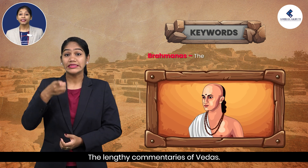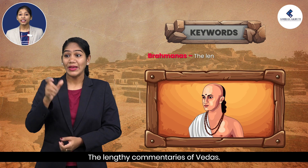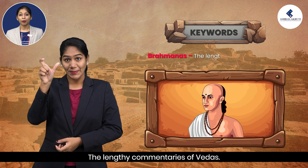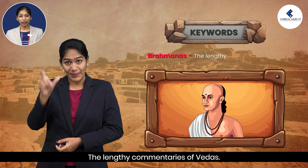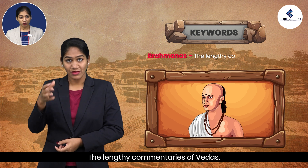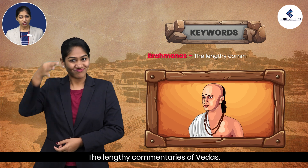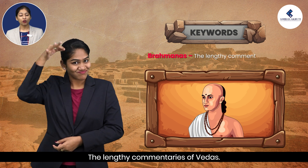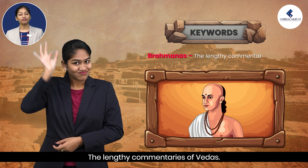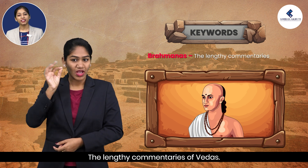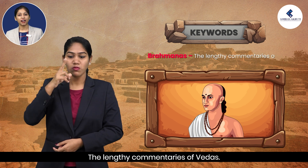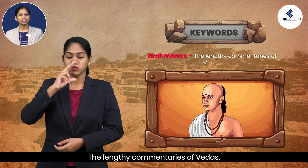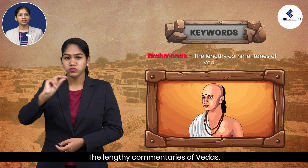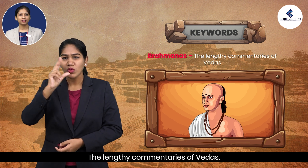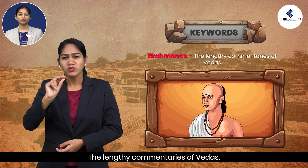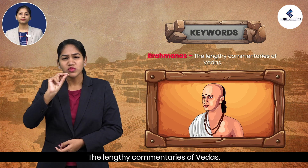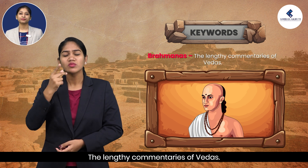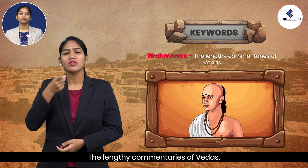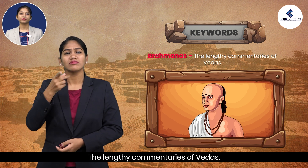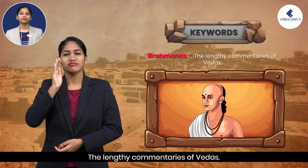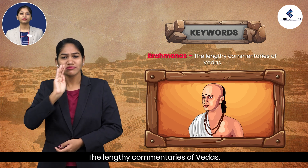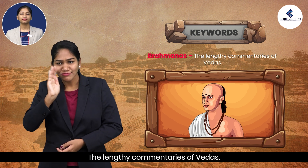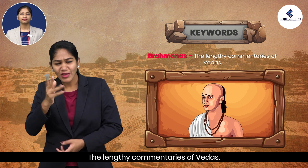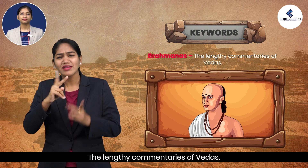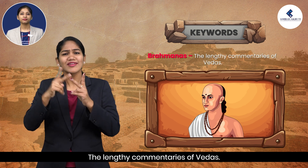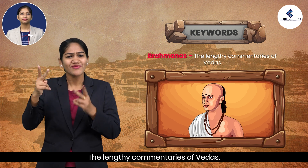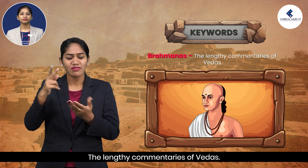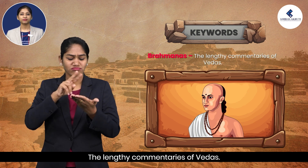the lengthy commentaries of Vedas.